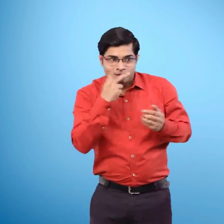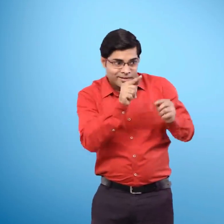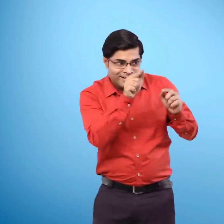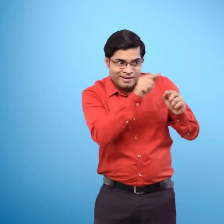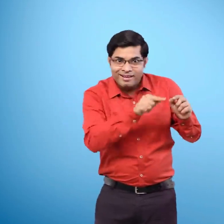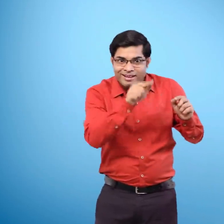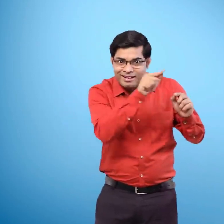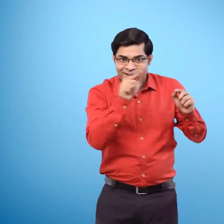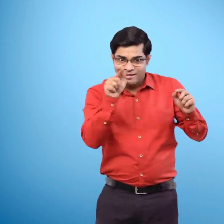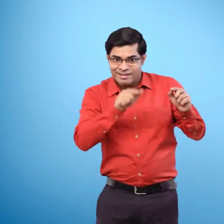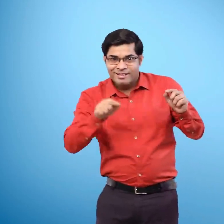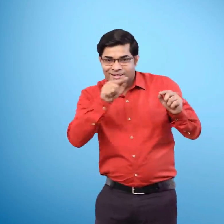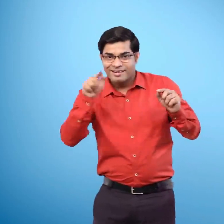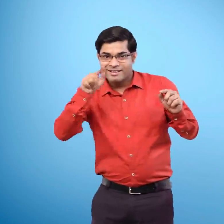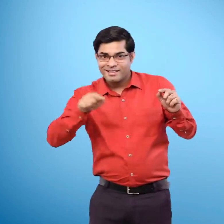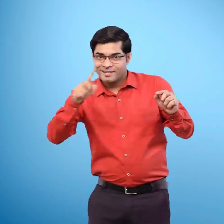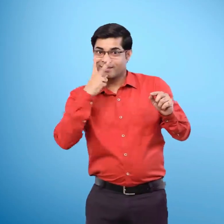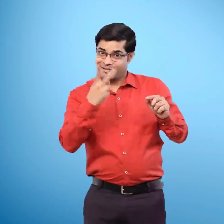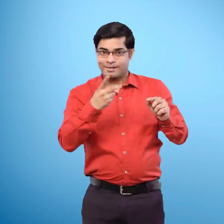Make a ring on the other numbers.